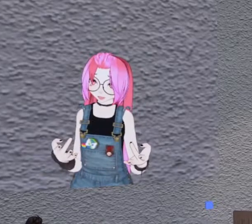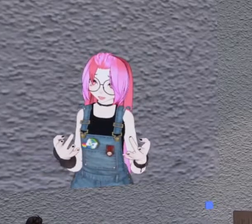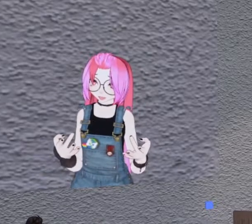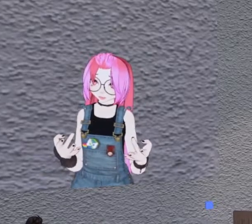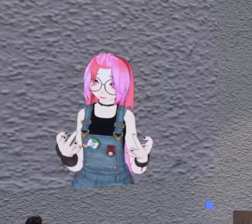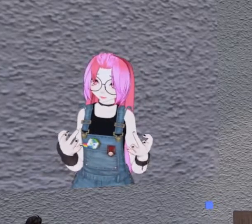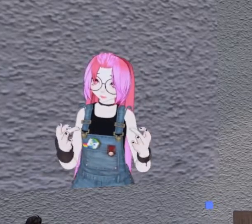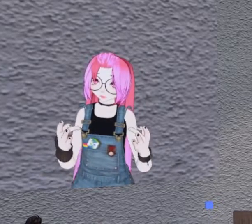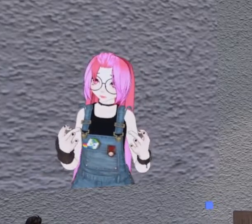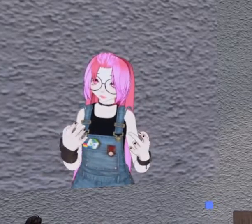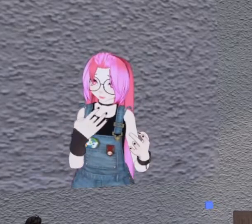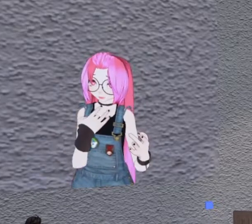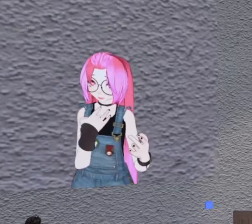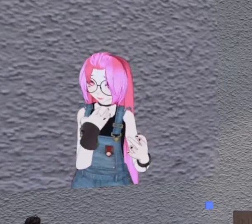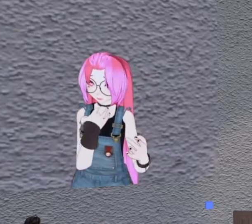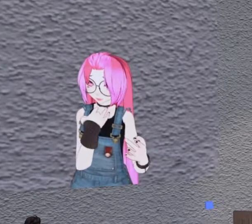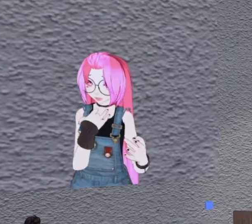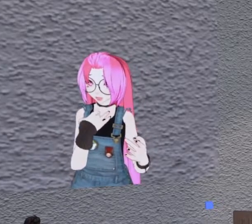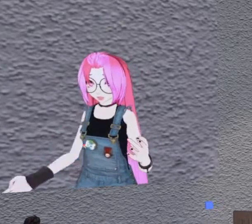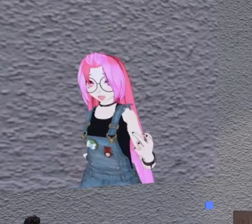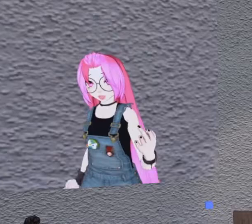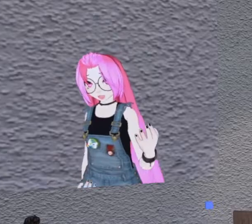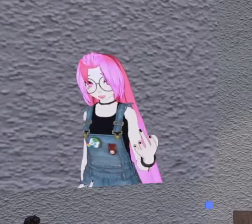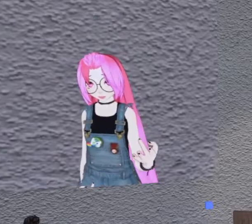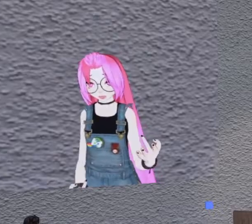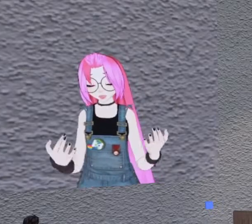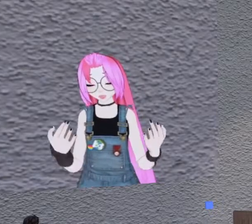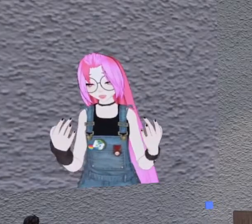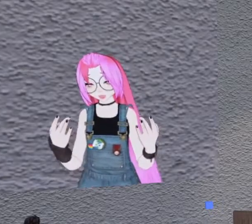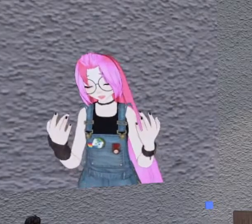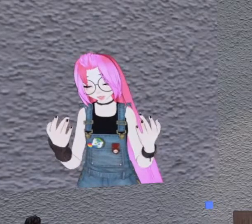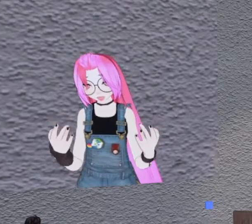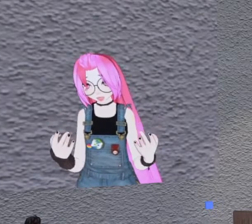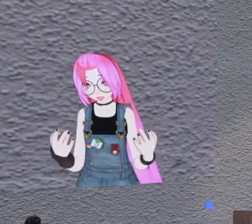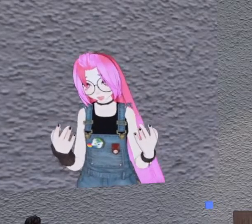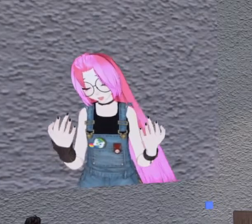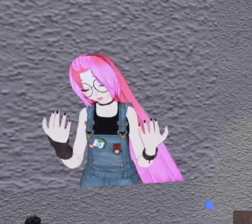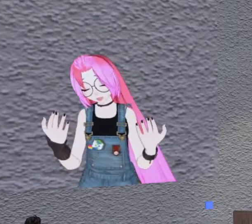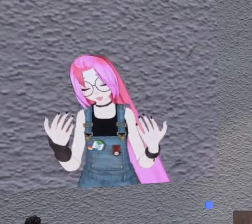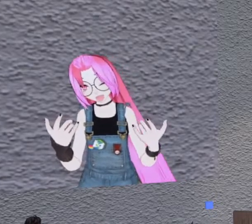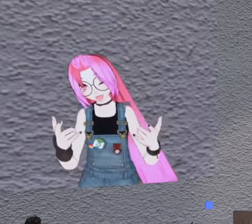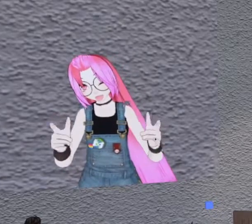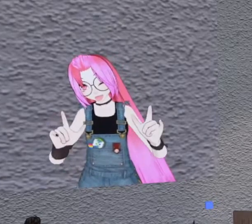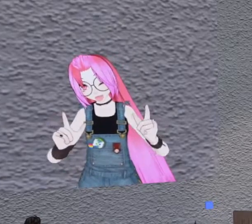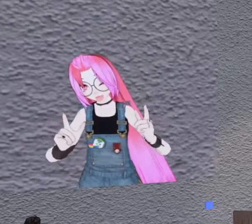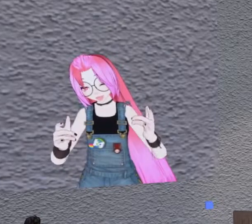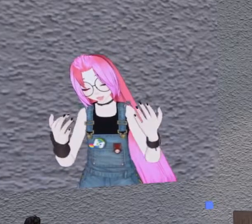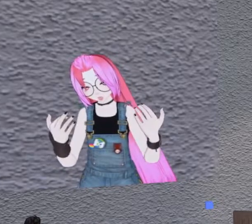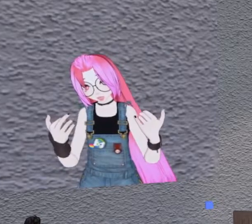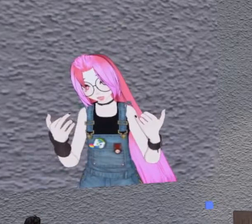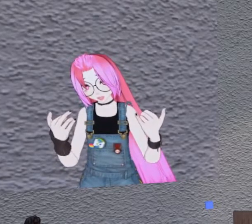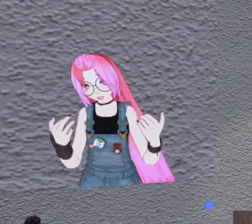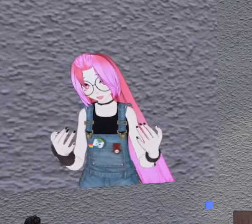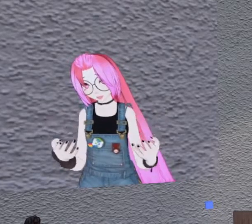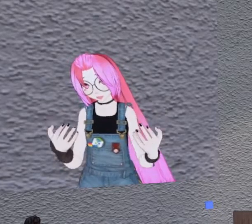humid. Yeah, I would just use your rock and roll, even though it's a Y hand. Just